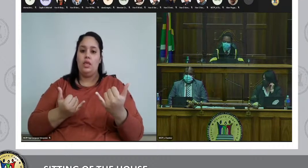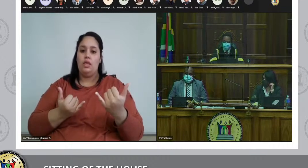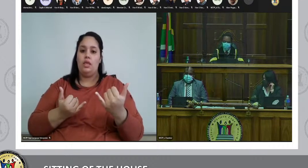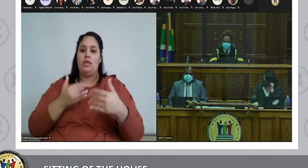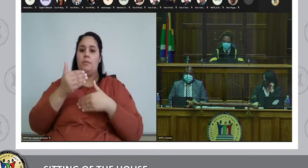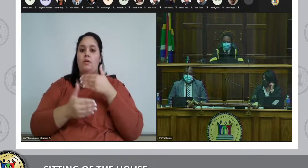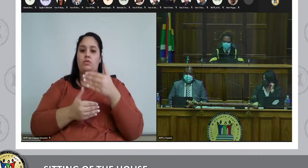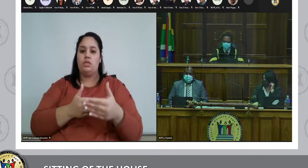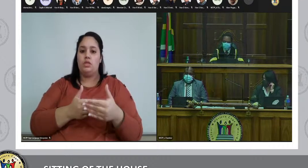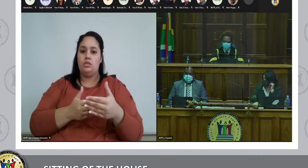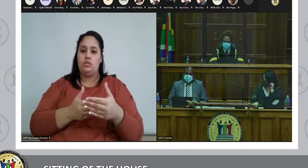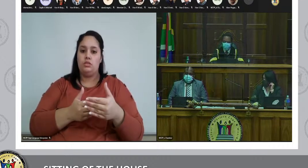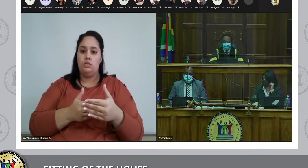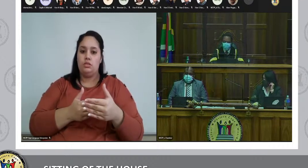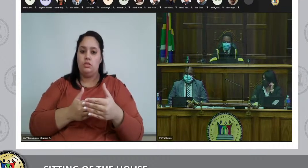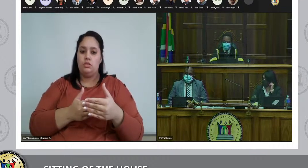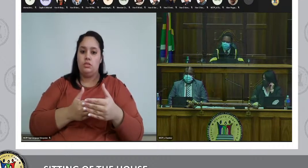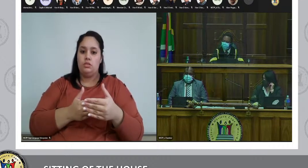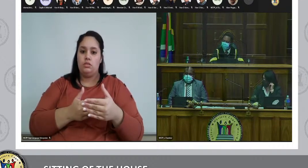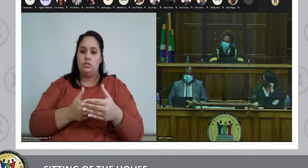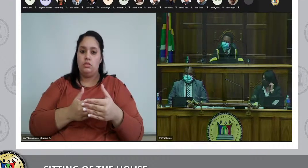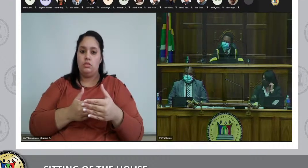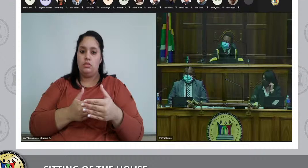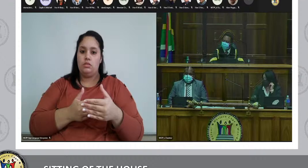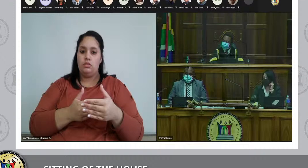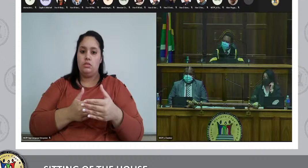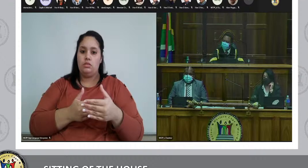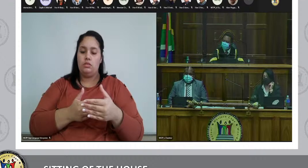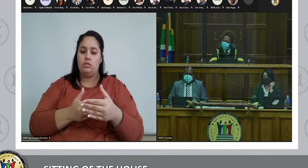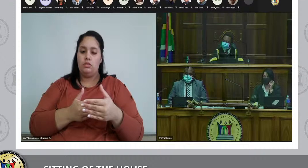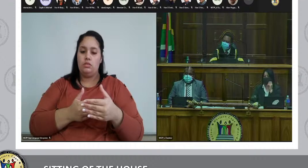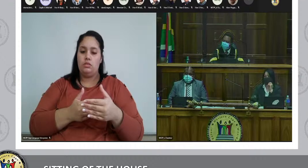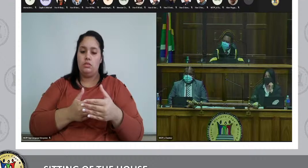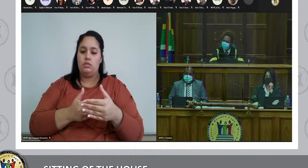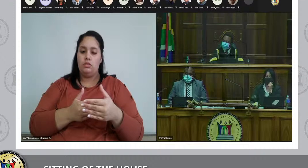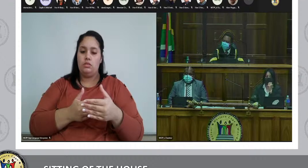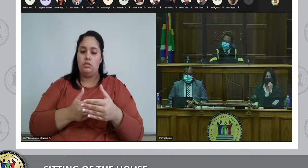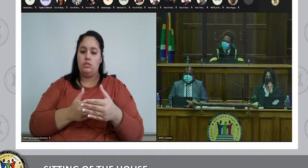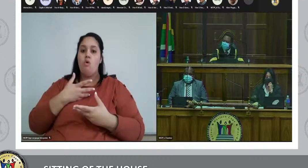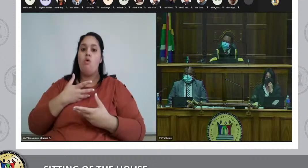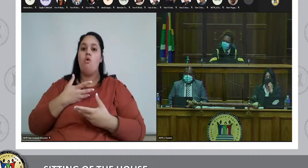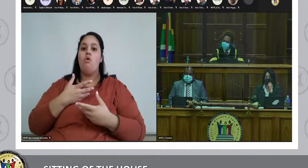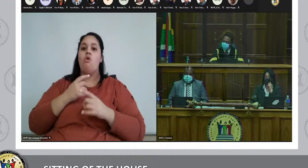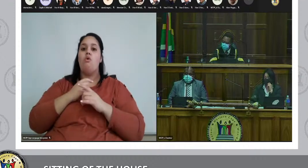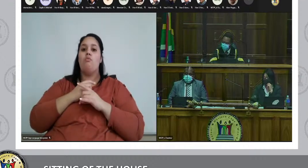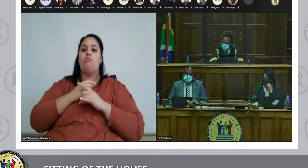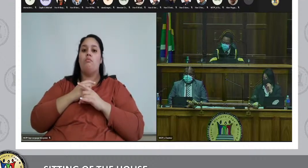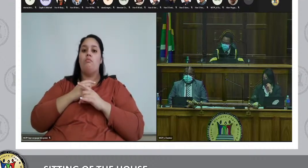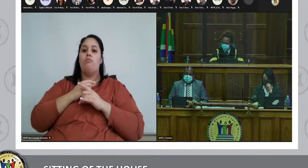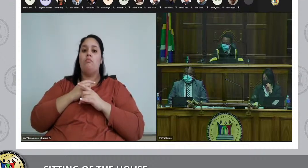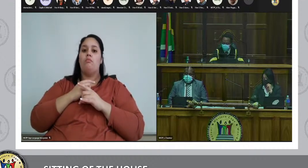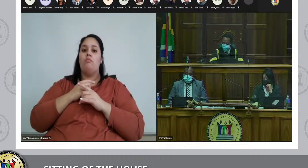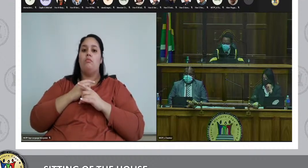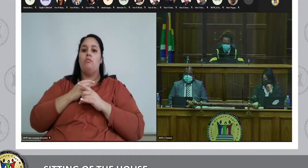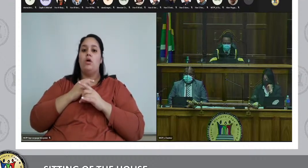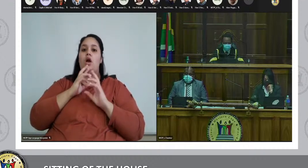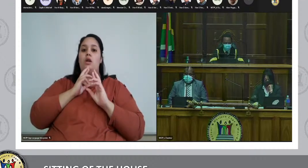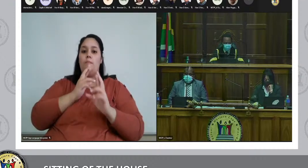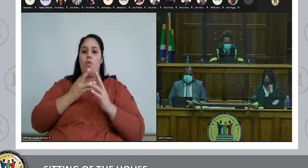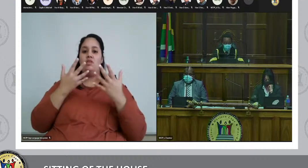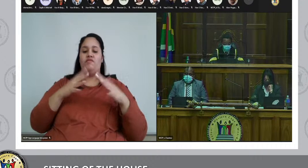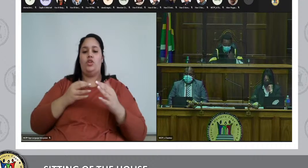process. So, Speaker, I have been informed that an initial report was